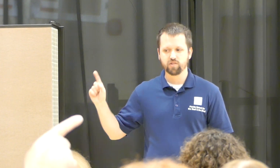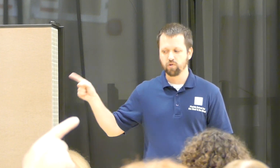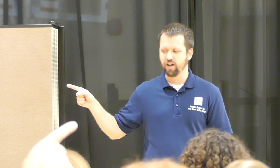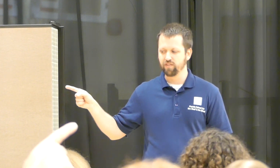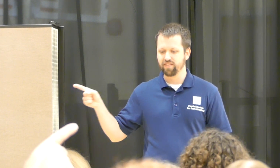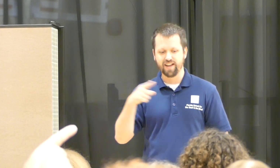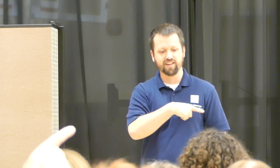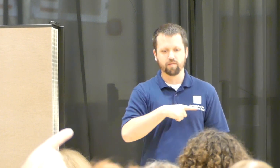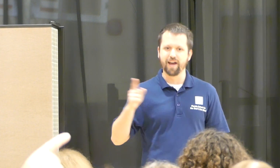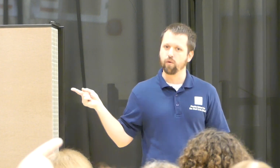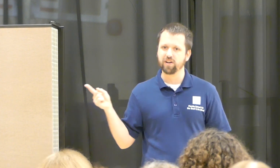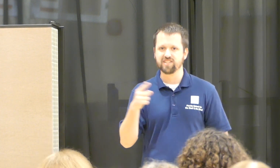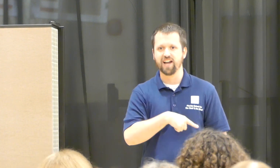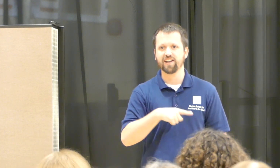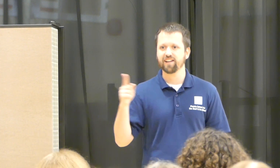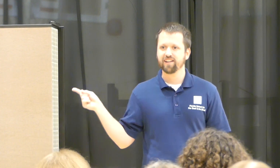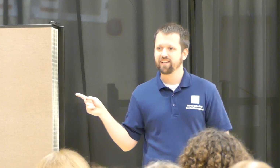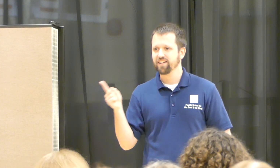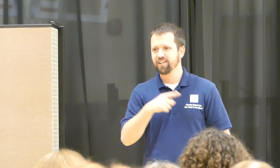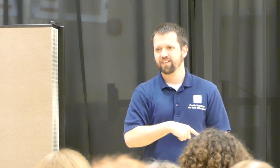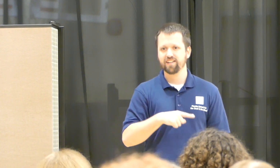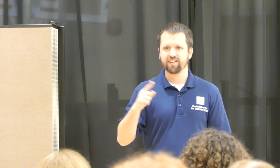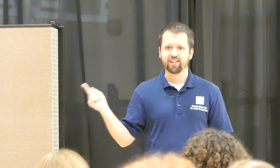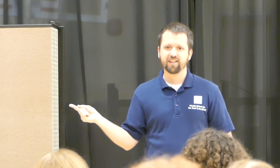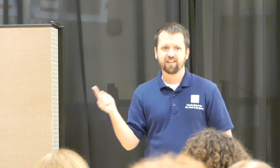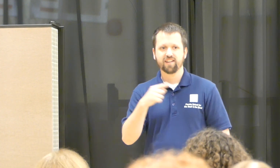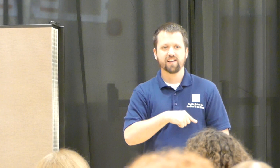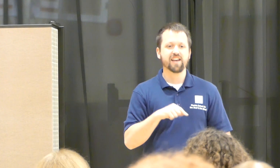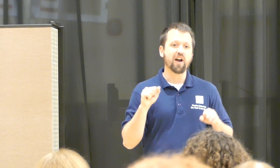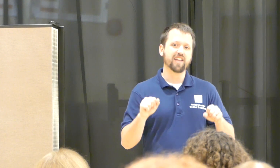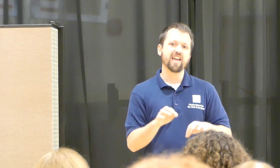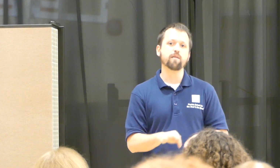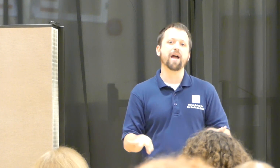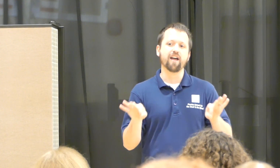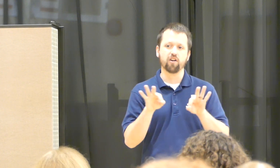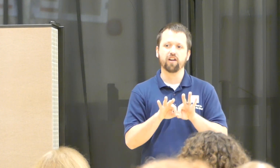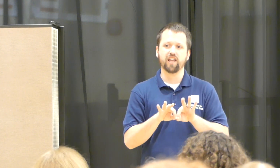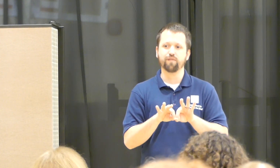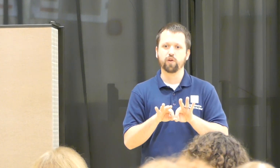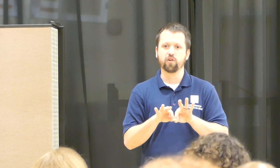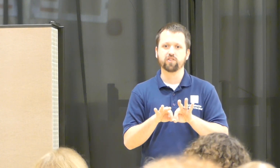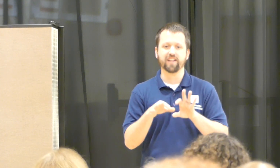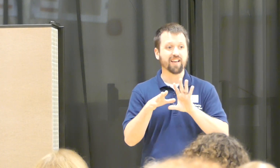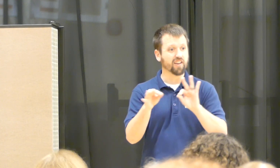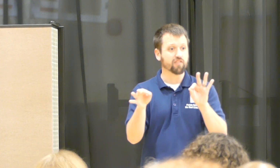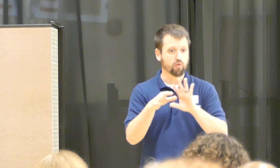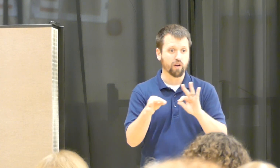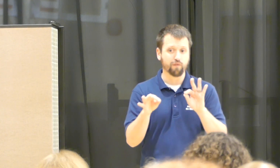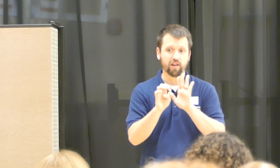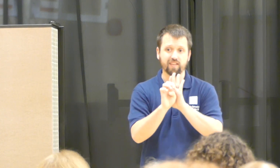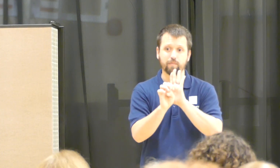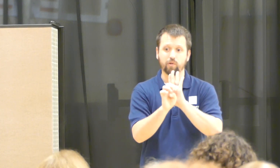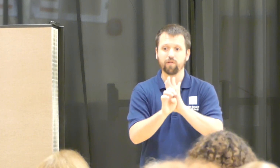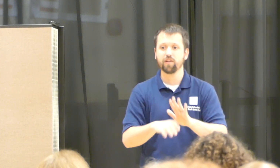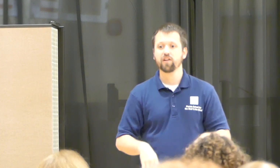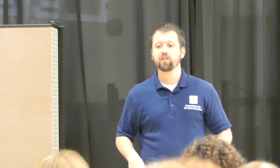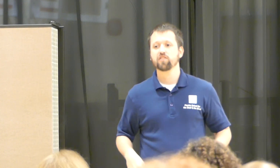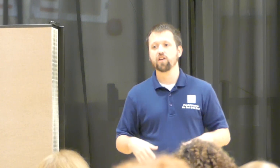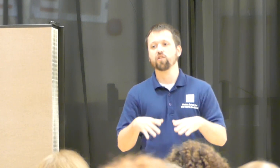Put off to the side, doesn't matter which side. Now it can matter if you're telling a story, for example. So say